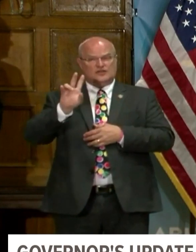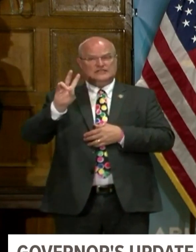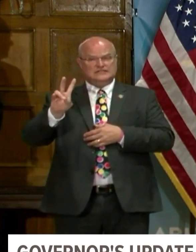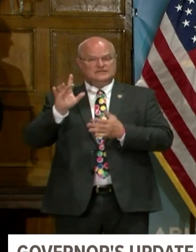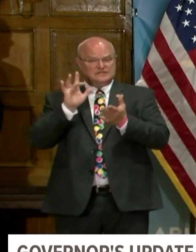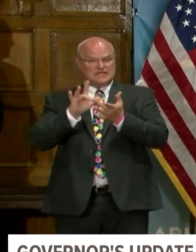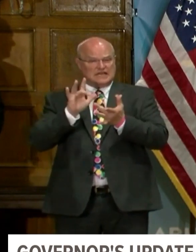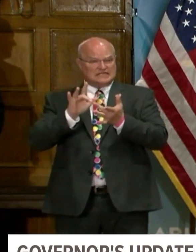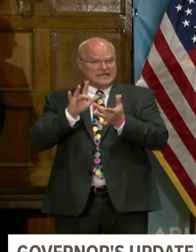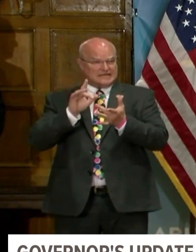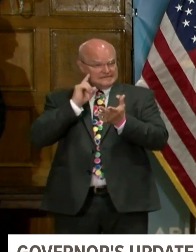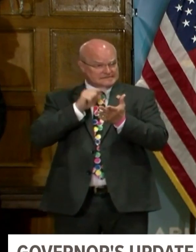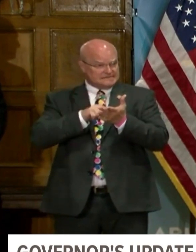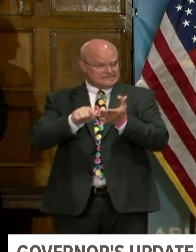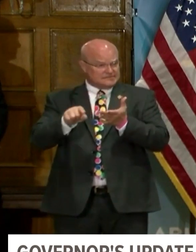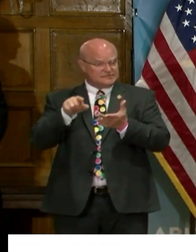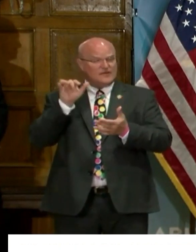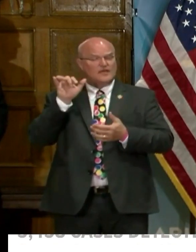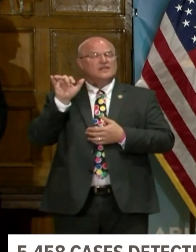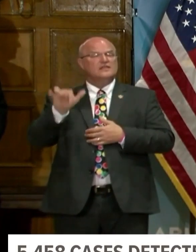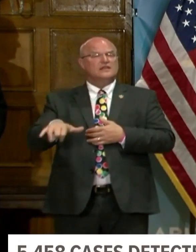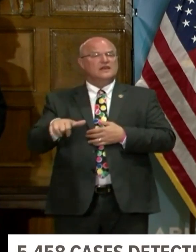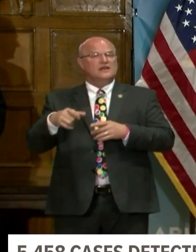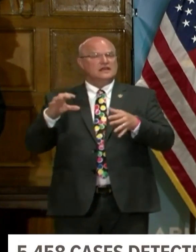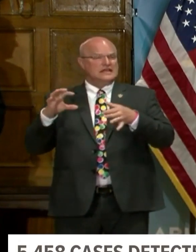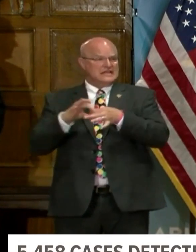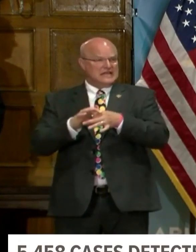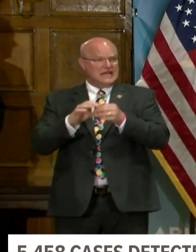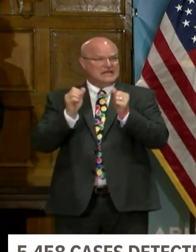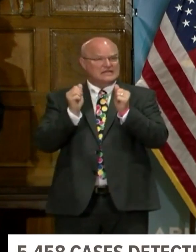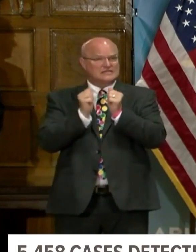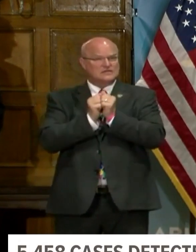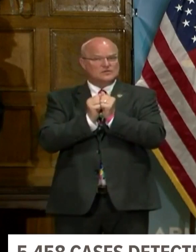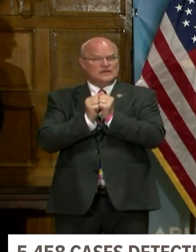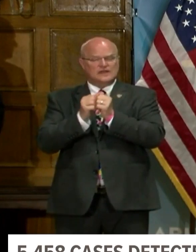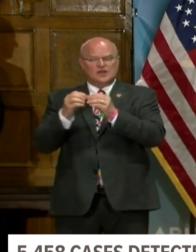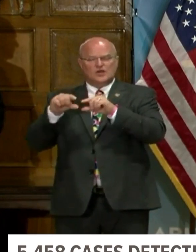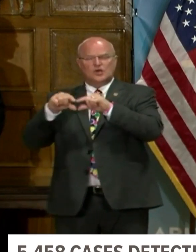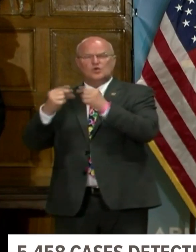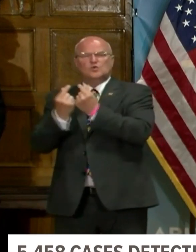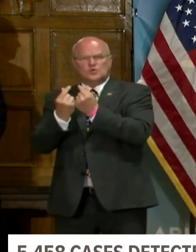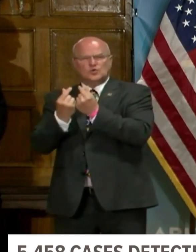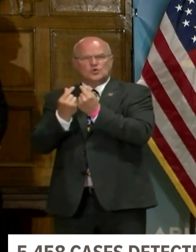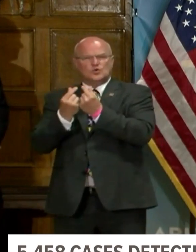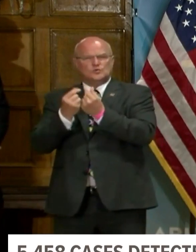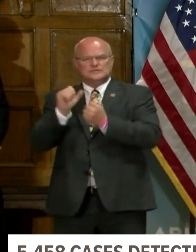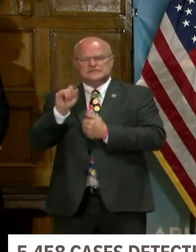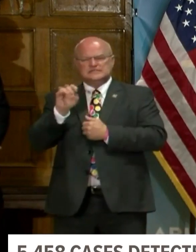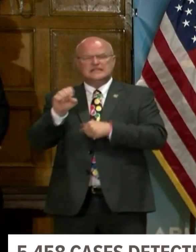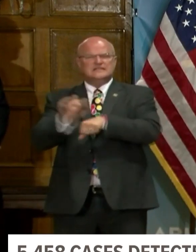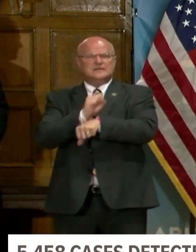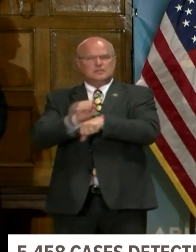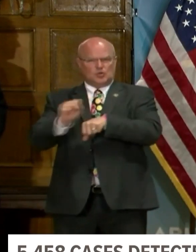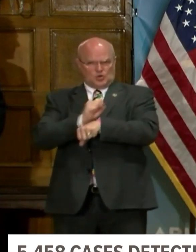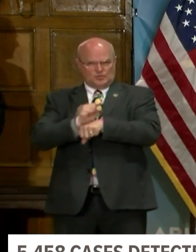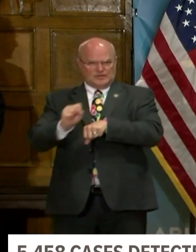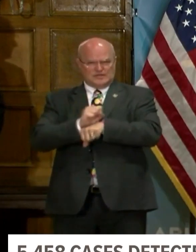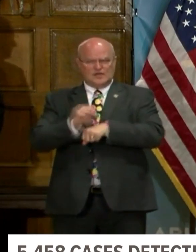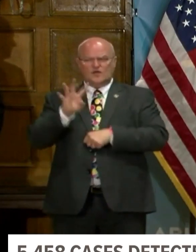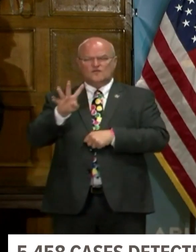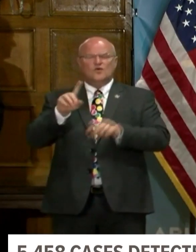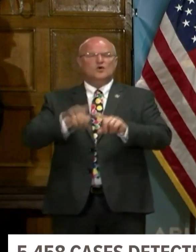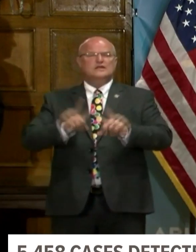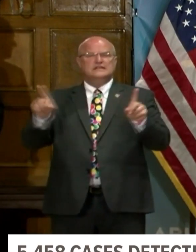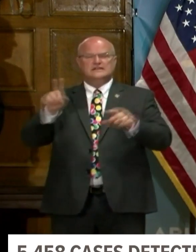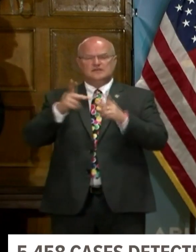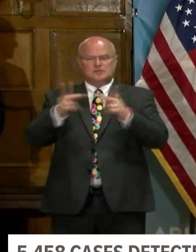137 that we've contacted are connected with clusters at sites of employment, 4